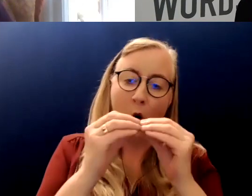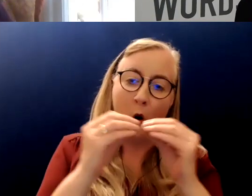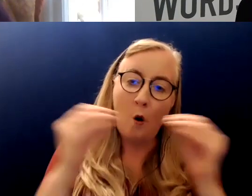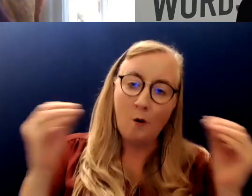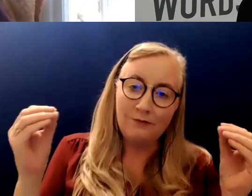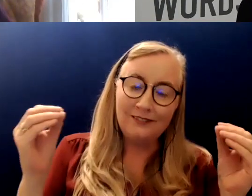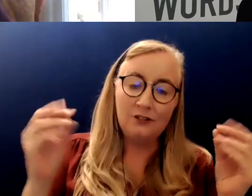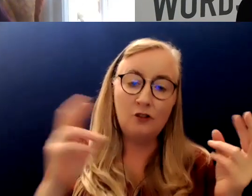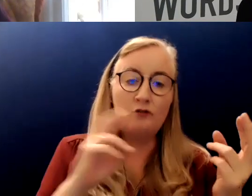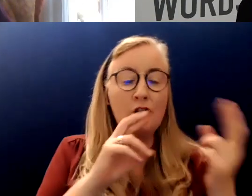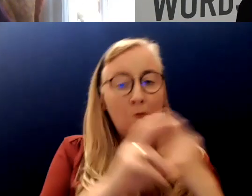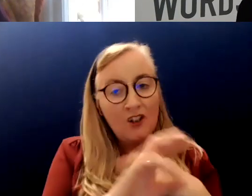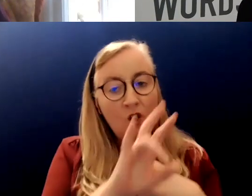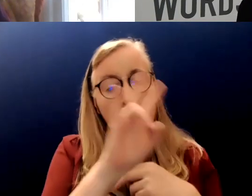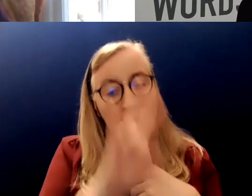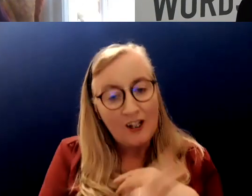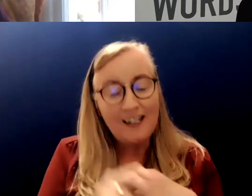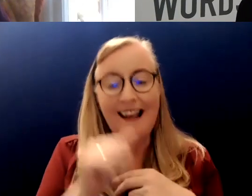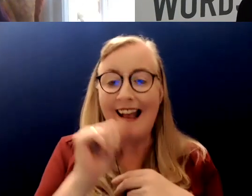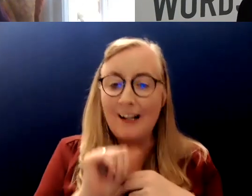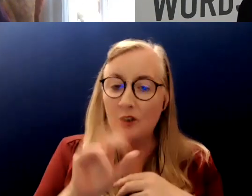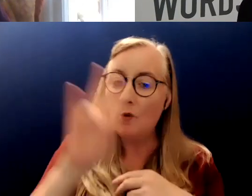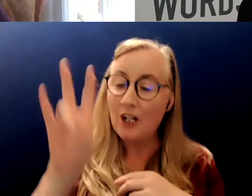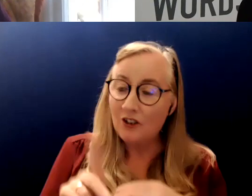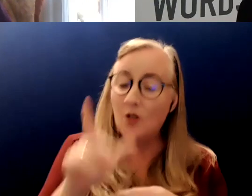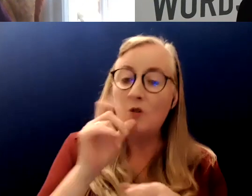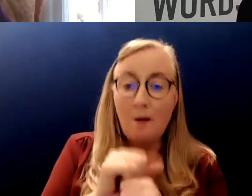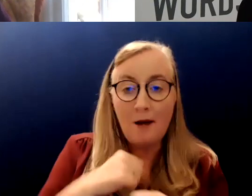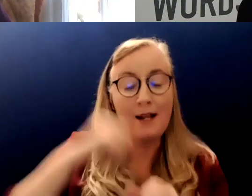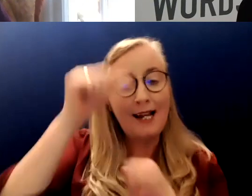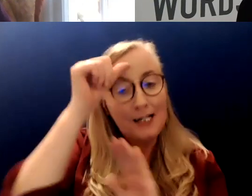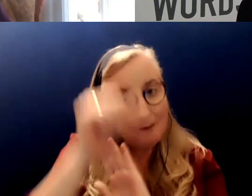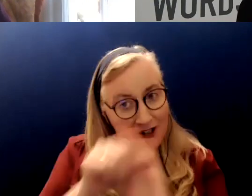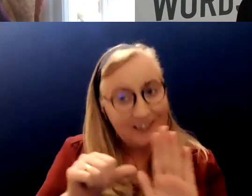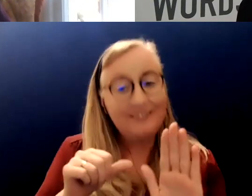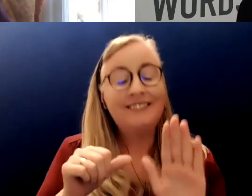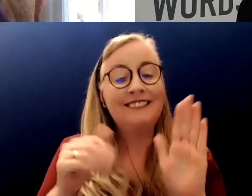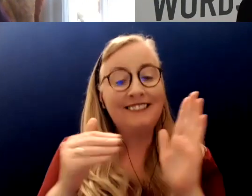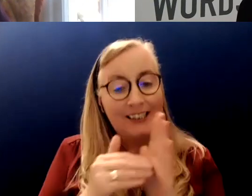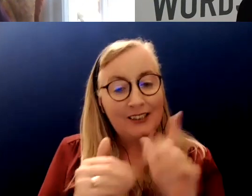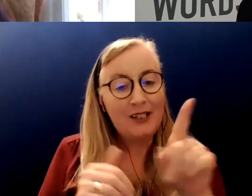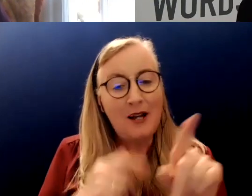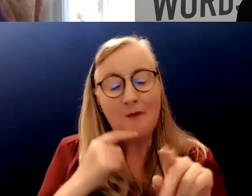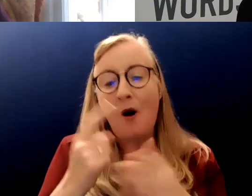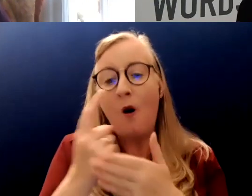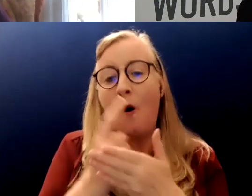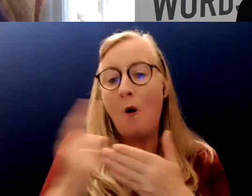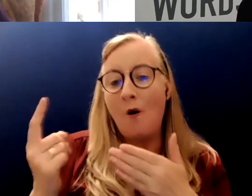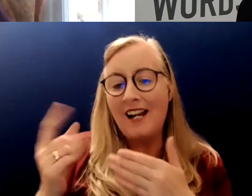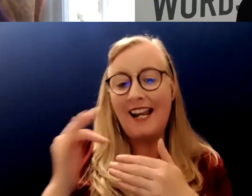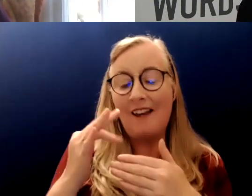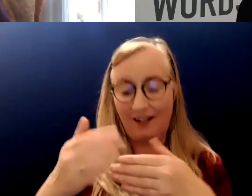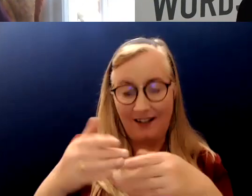responding to questions, answering questions, talking about my experience, but not usually unless a door is